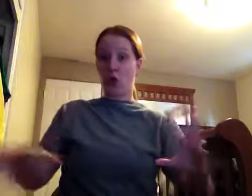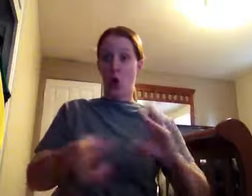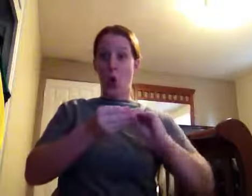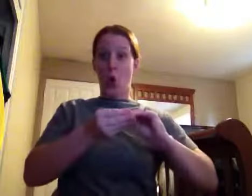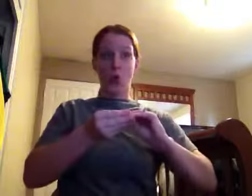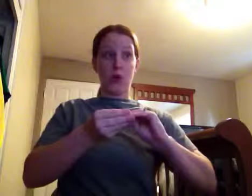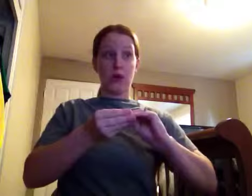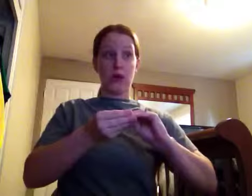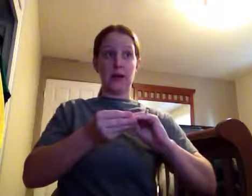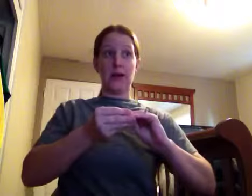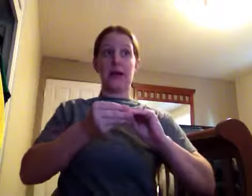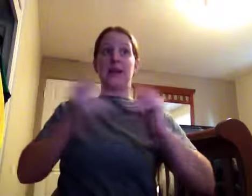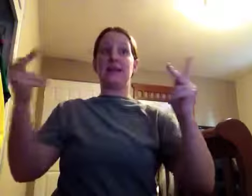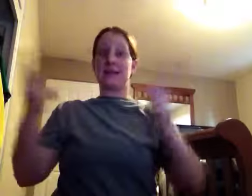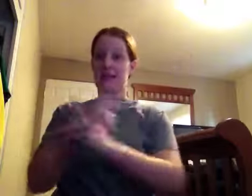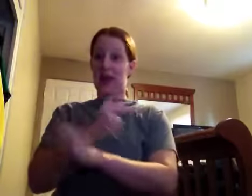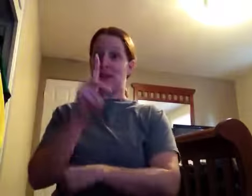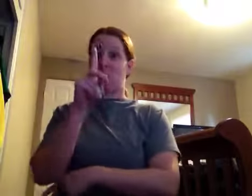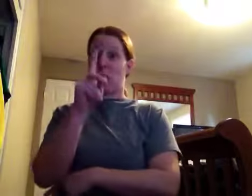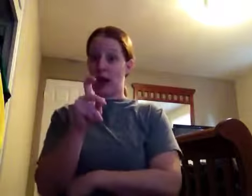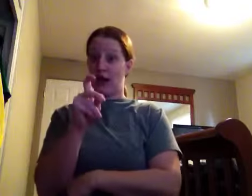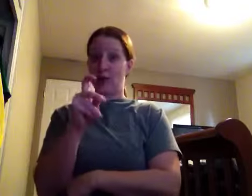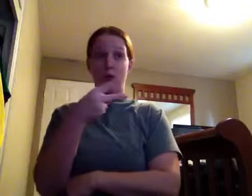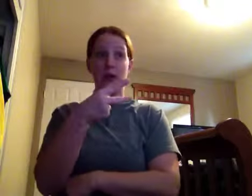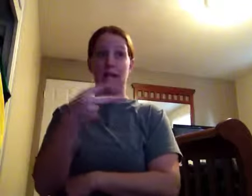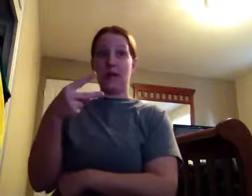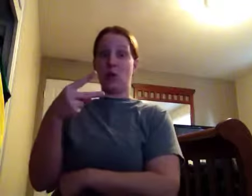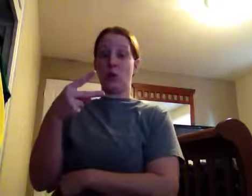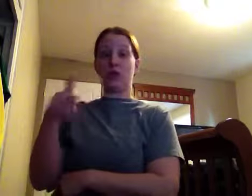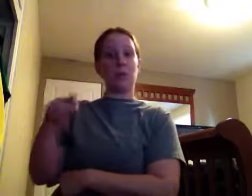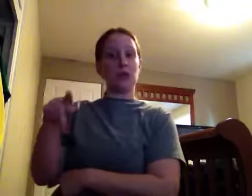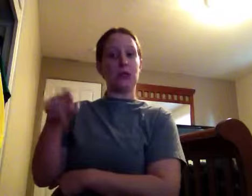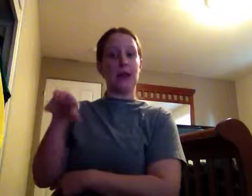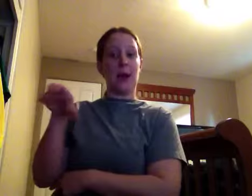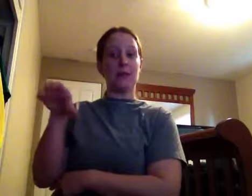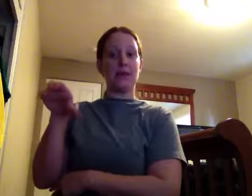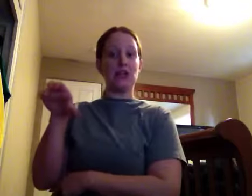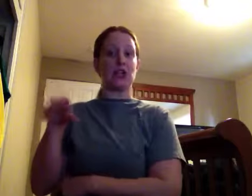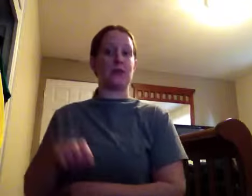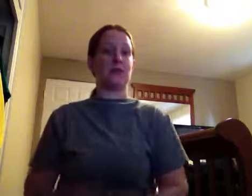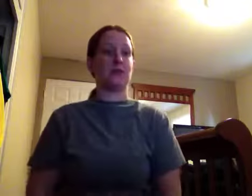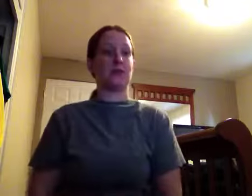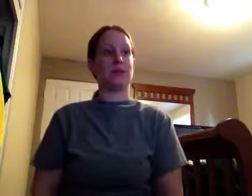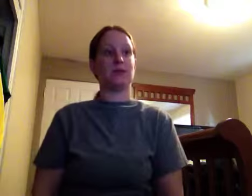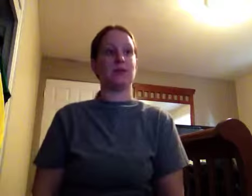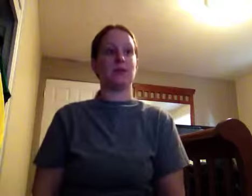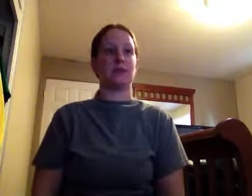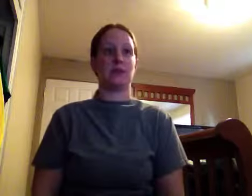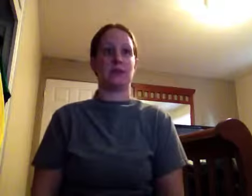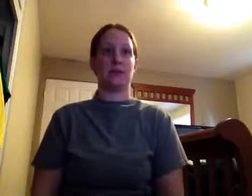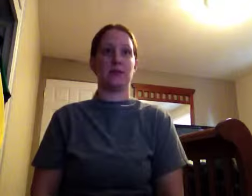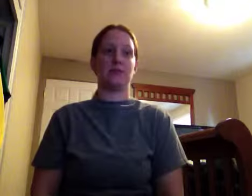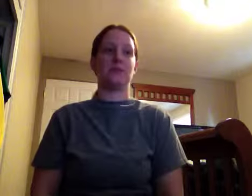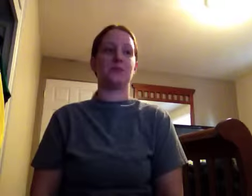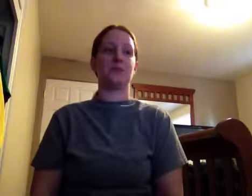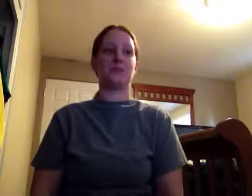mass, and let me actually use a different color so you can keep track of it a little better. Okay, let's use blue. Sodium's mass